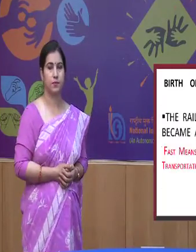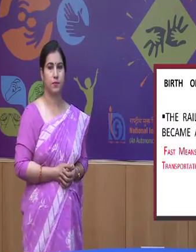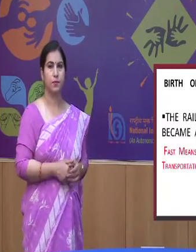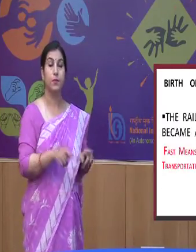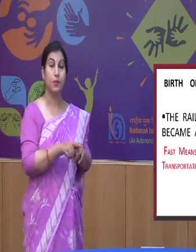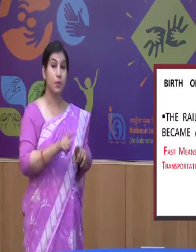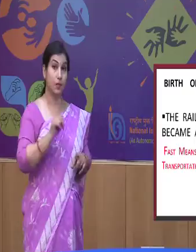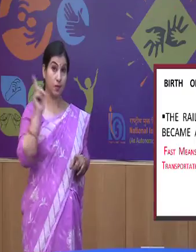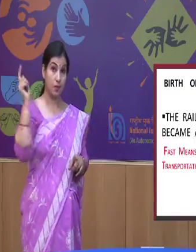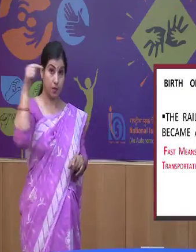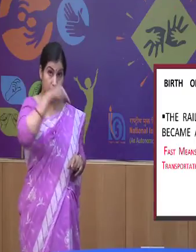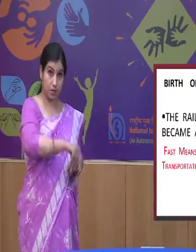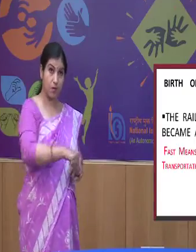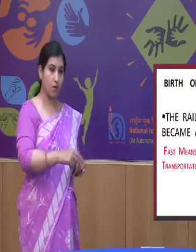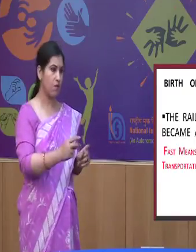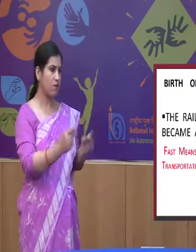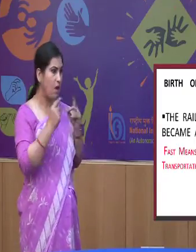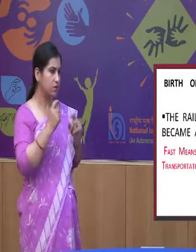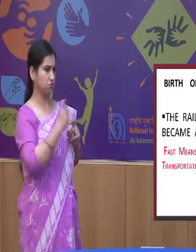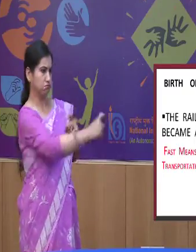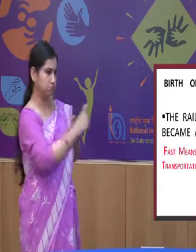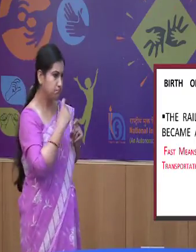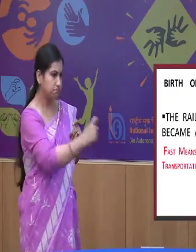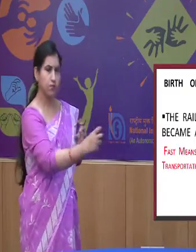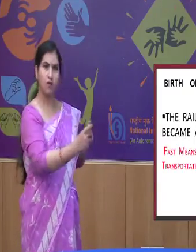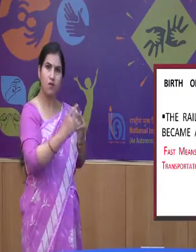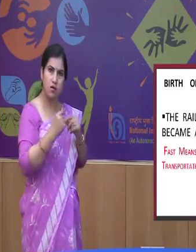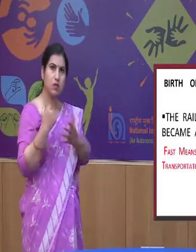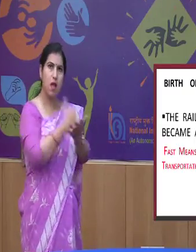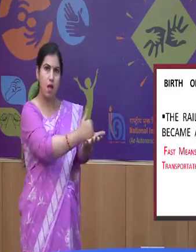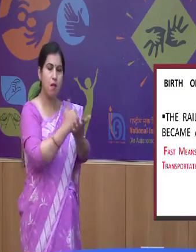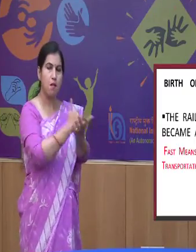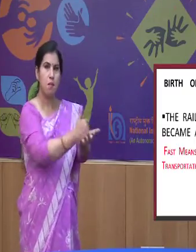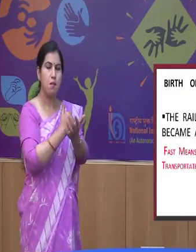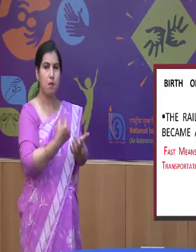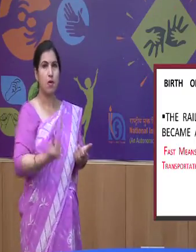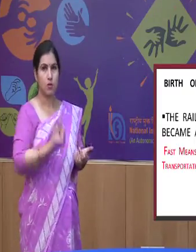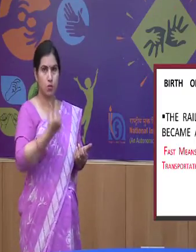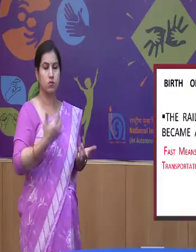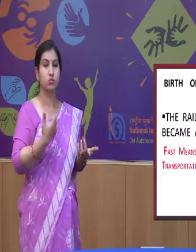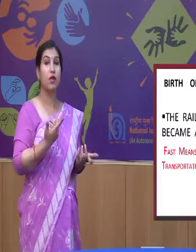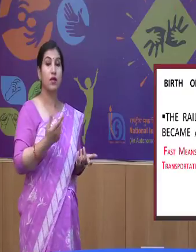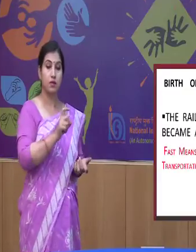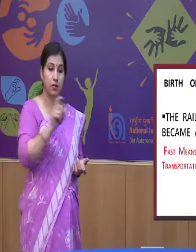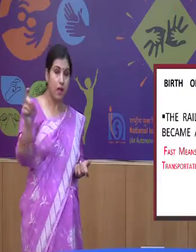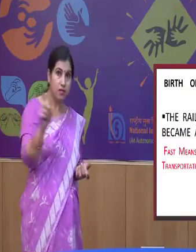While the British needed faster means of transportation to make transportation of